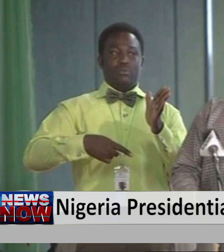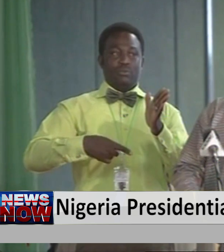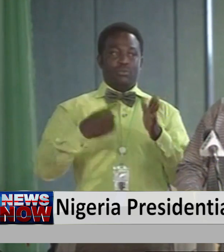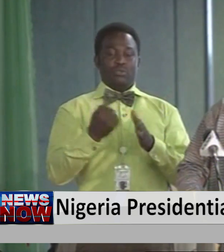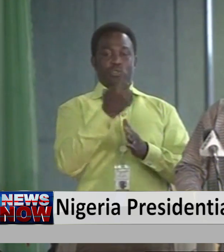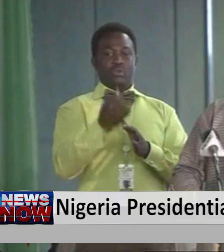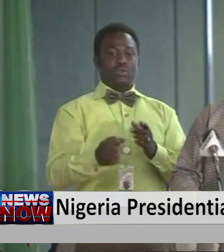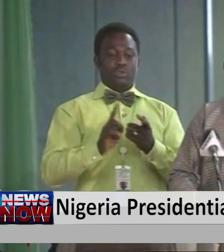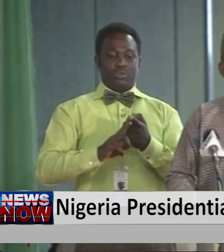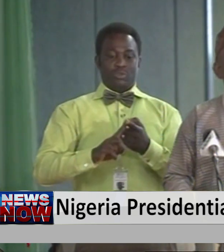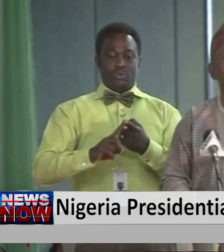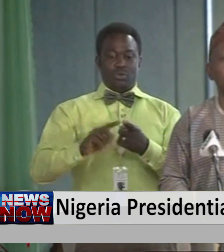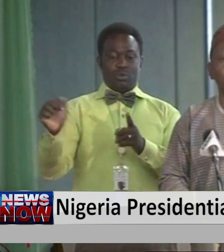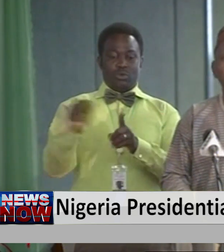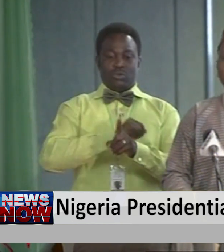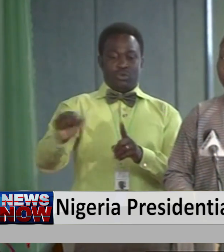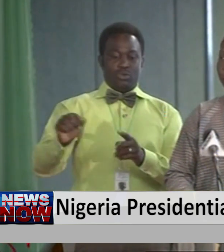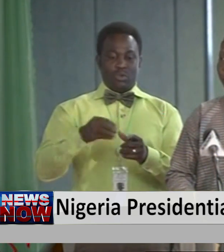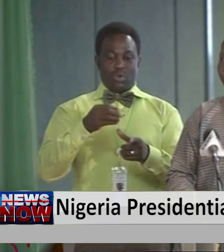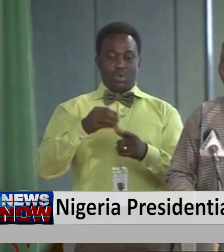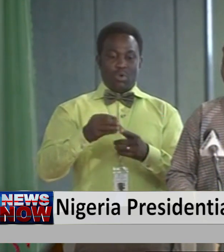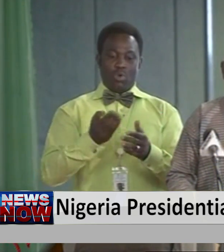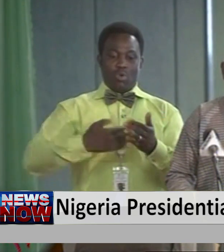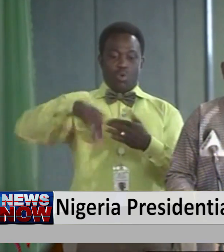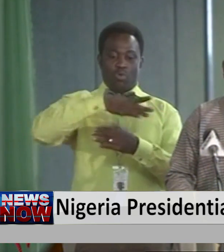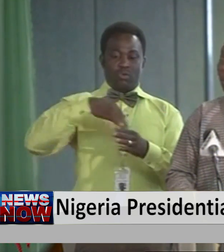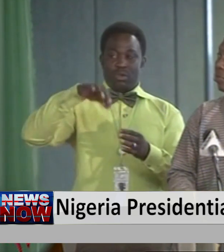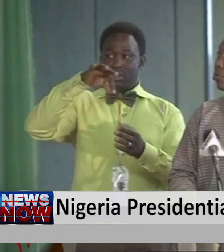owing to disruption or overvoting.